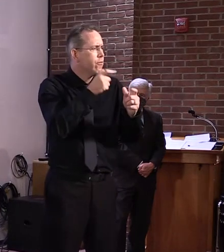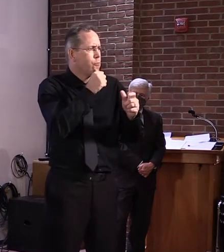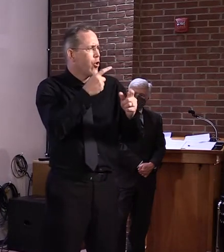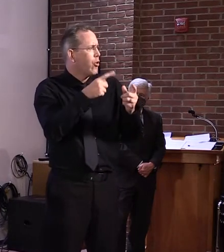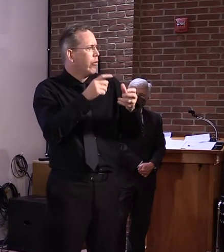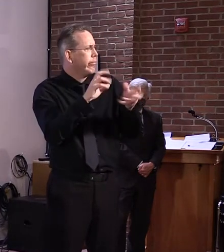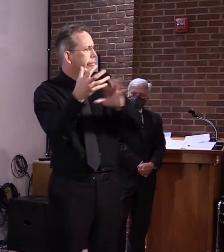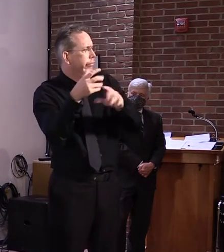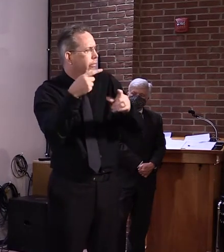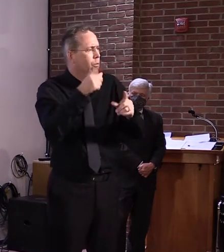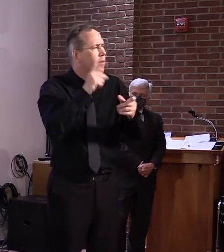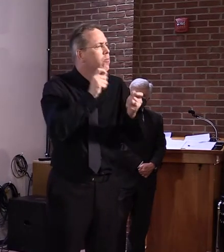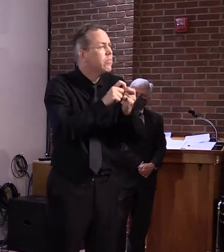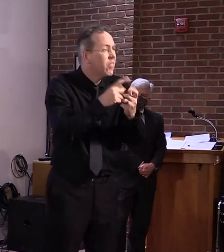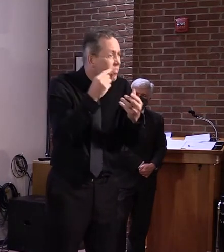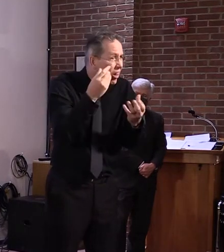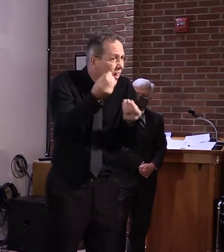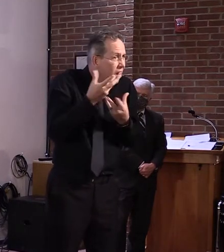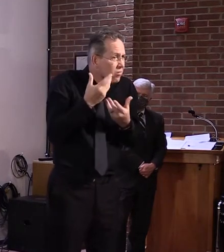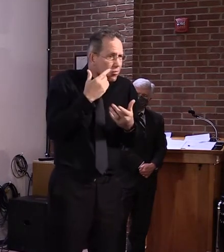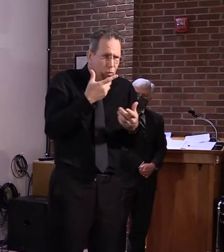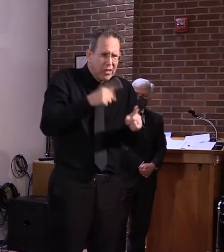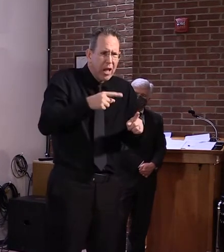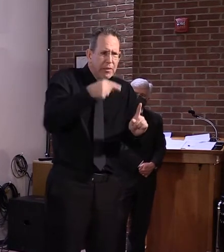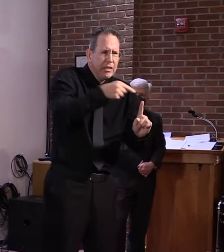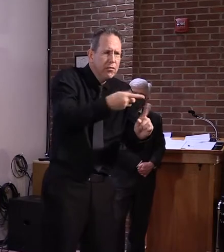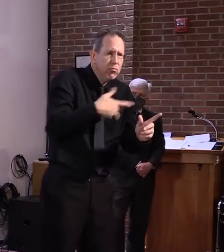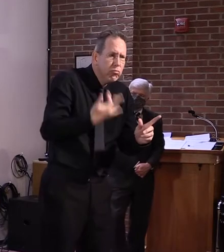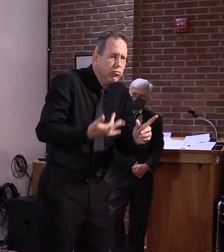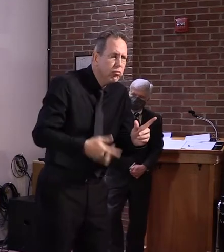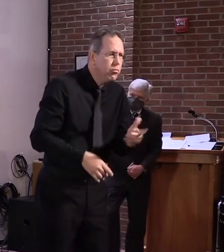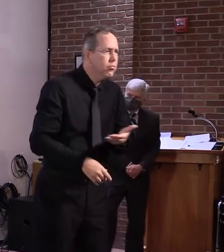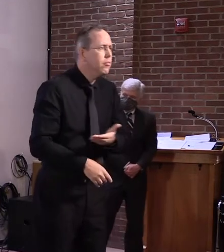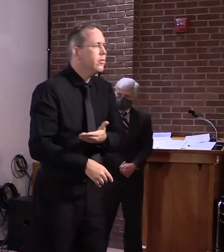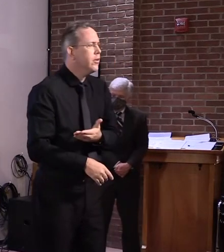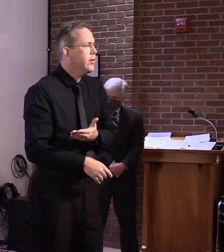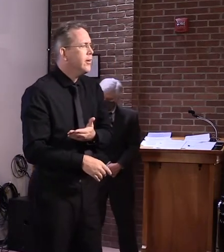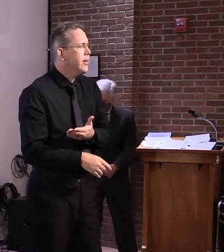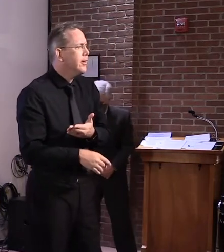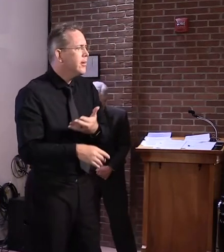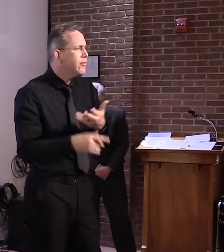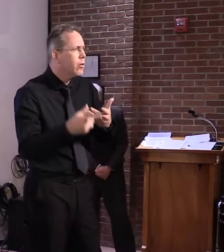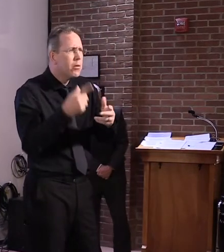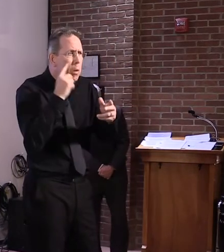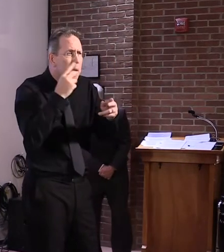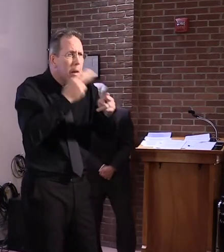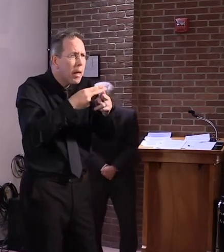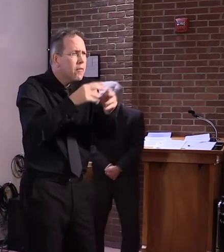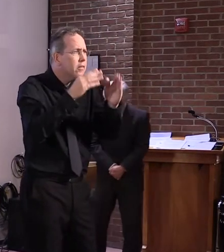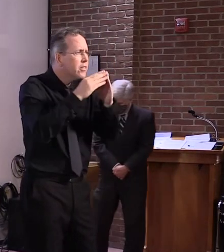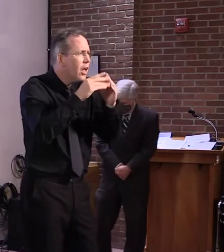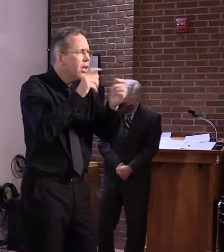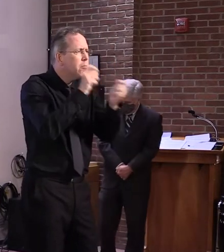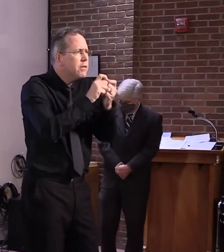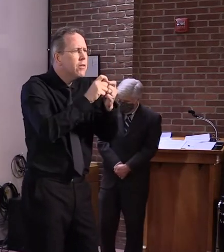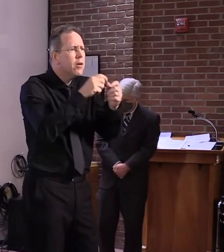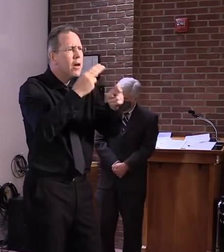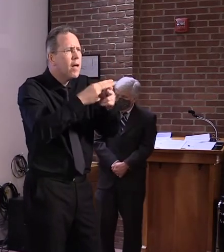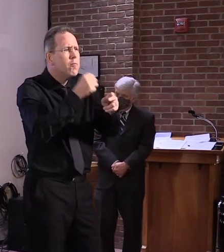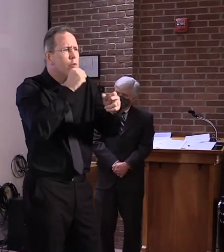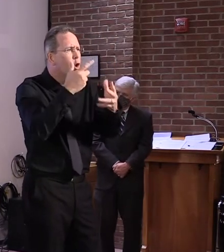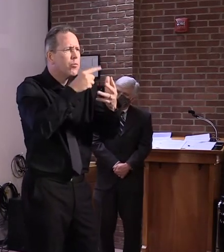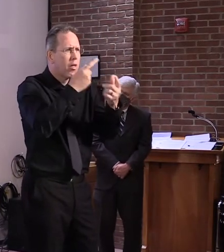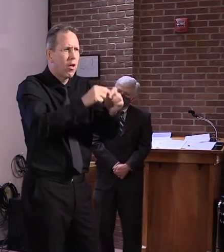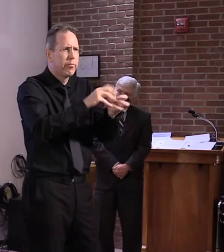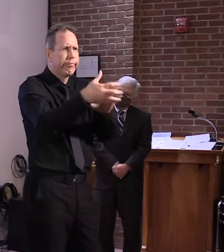question and had said that there was a problem in one area in Burlington, for instance, but I